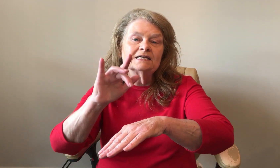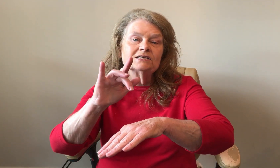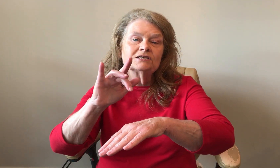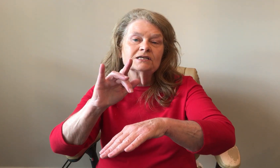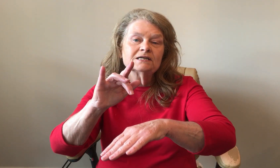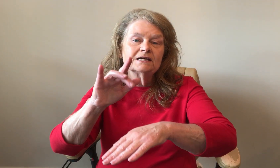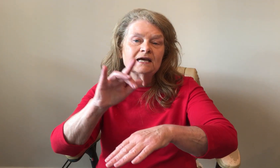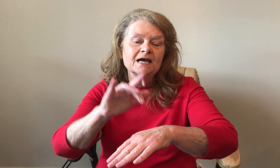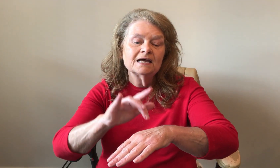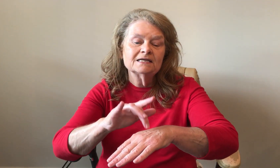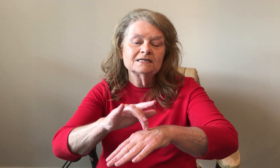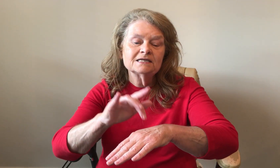touched.